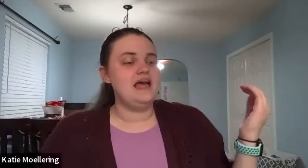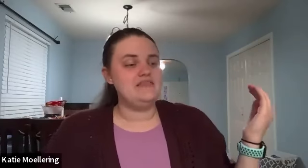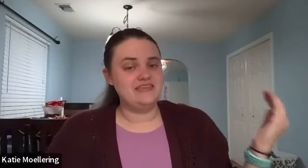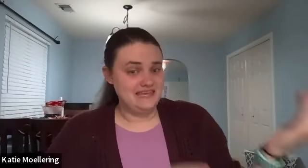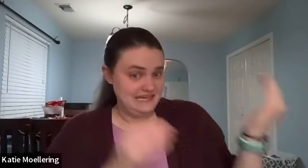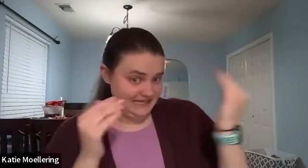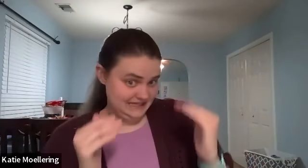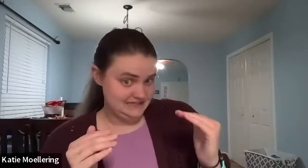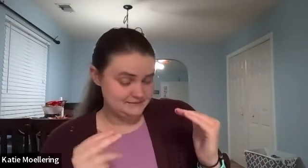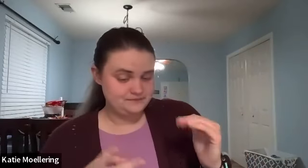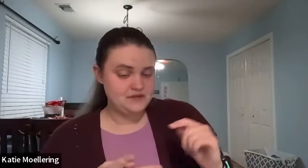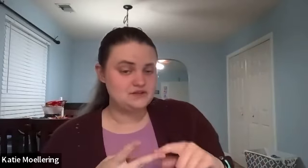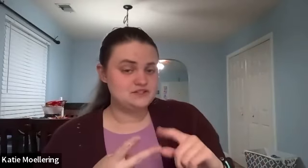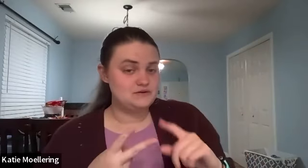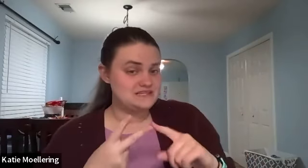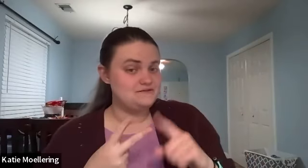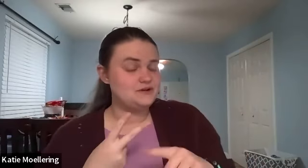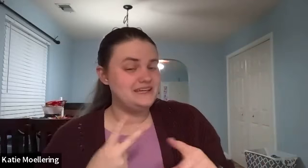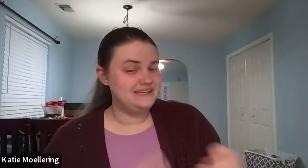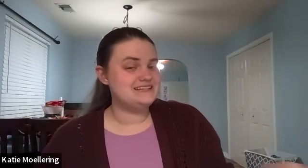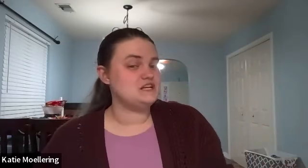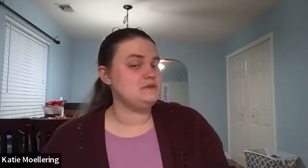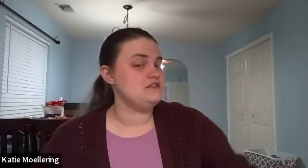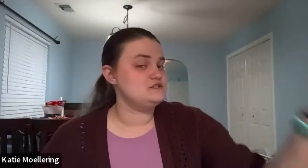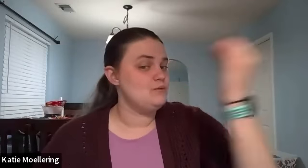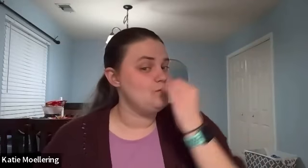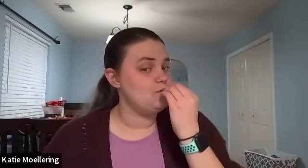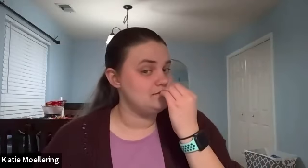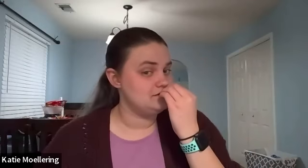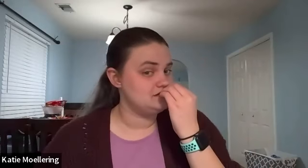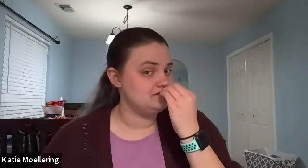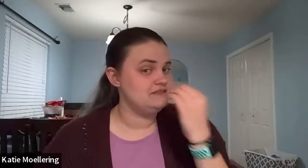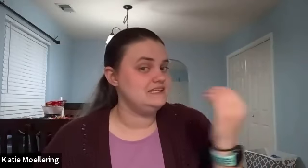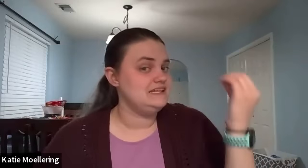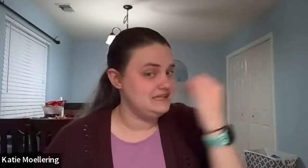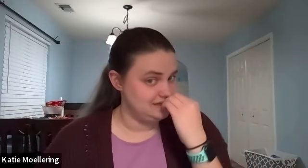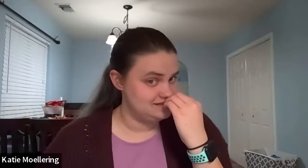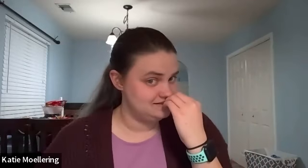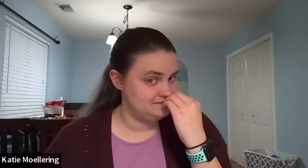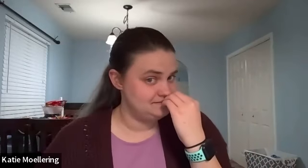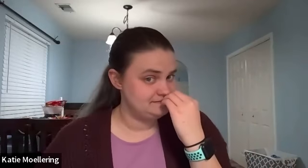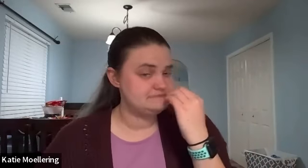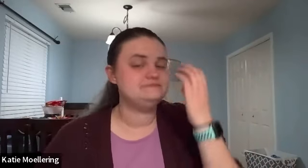And then eat. So the sign for eat is going to be this one motion. Eat.